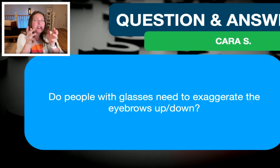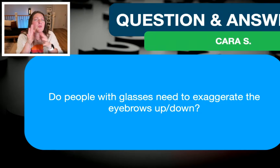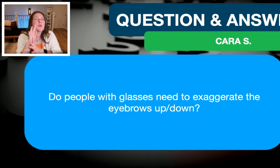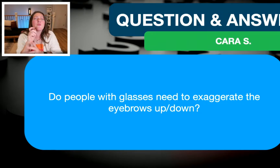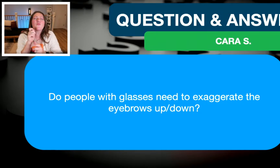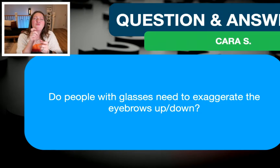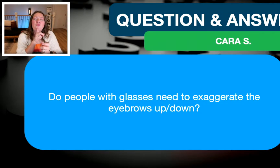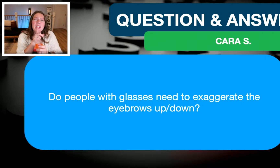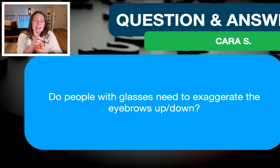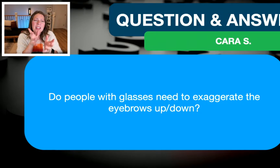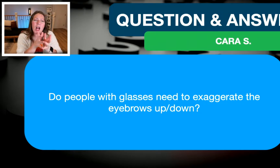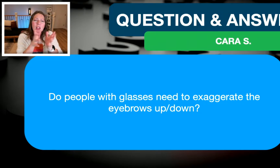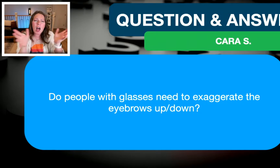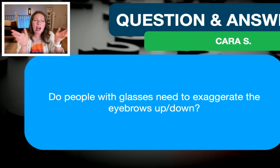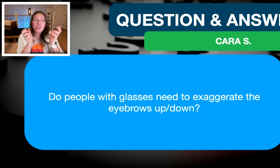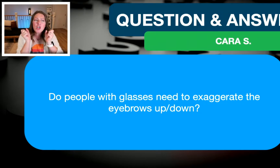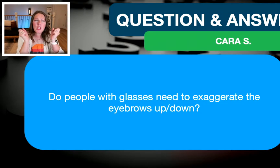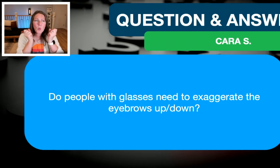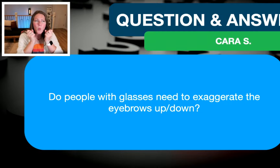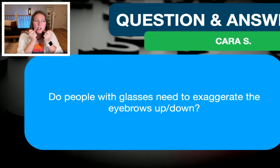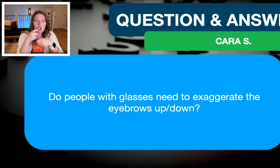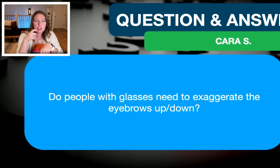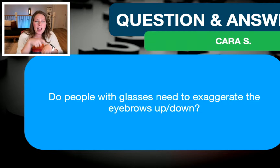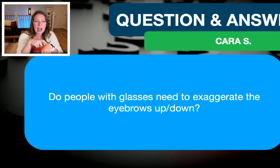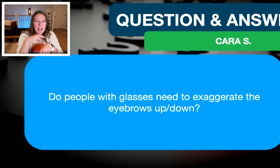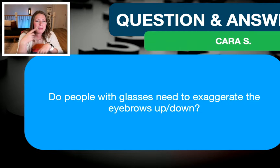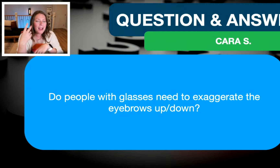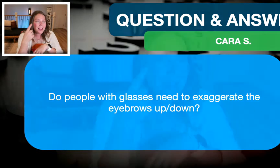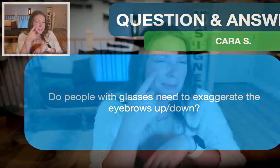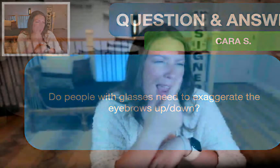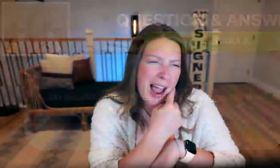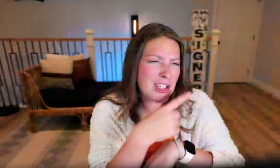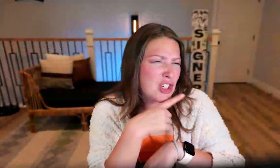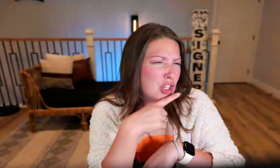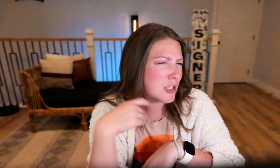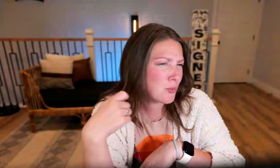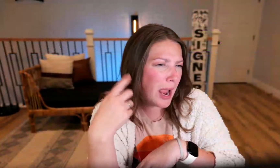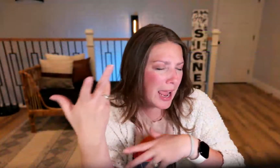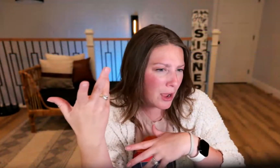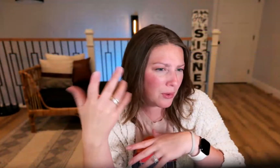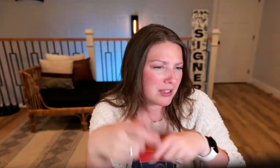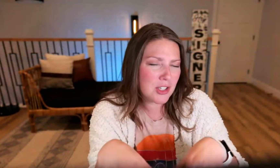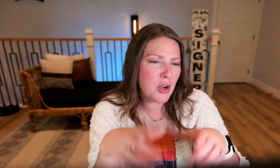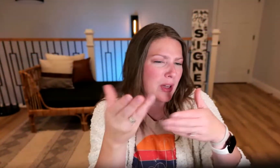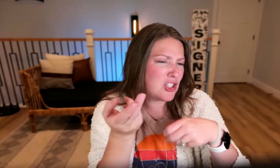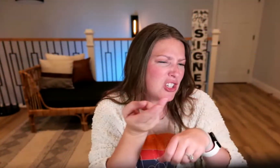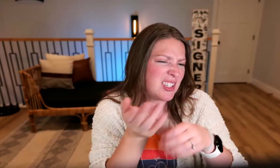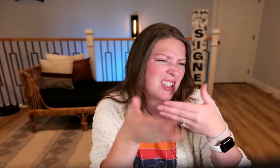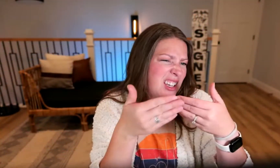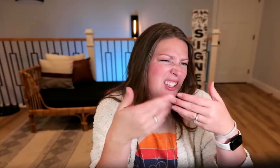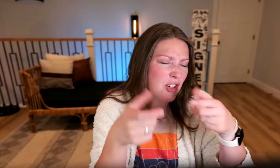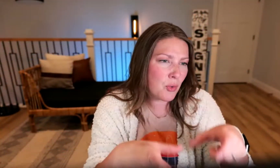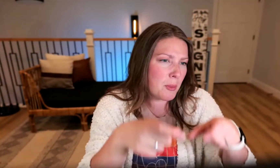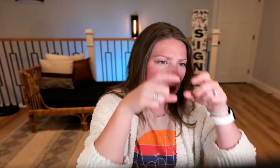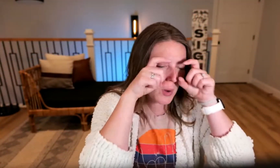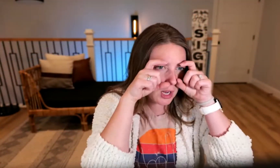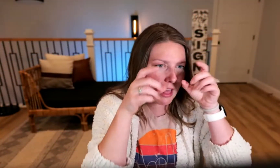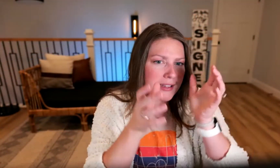It really a lot during the winter time because my eyes just like dry out. And so it's just easier for me to wear